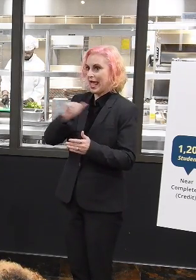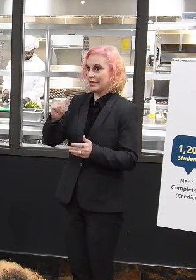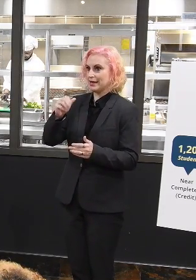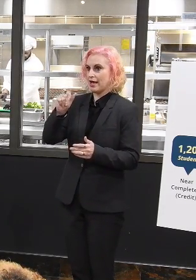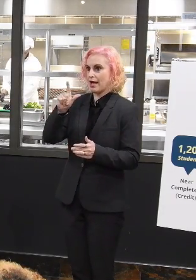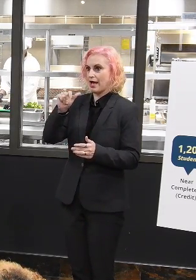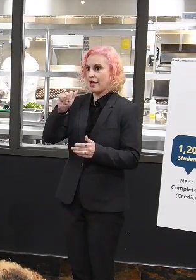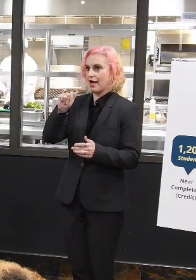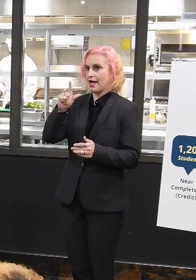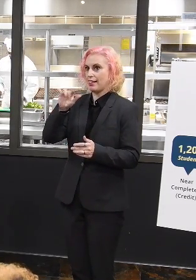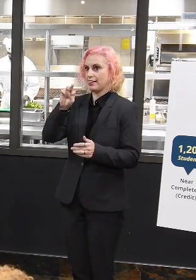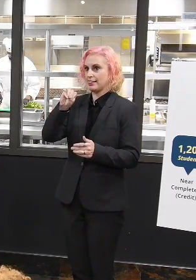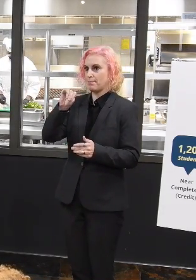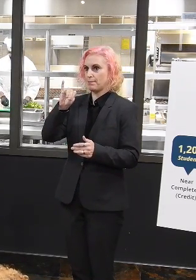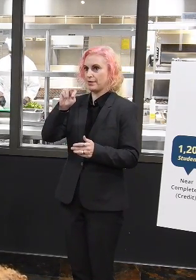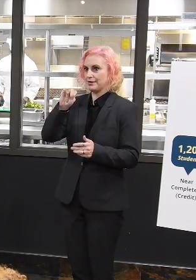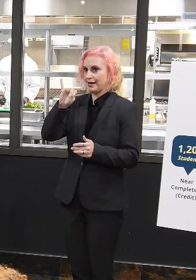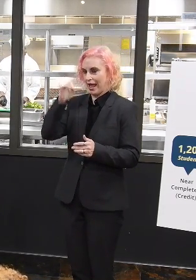announcement today.